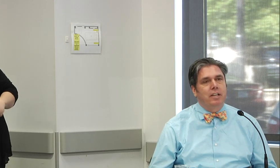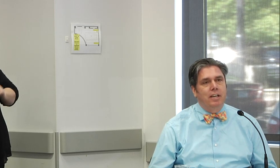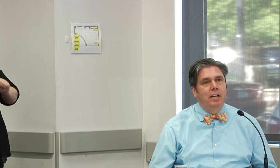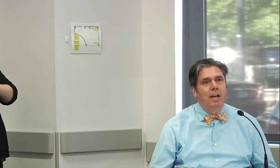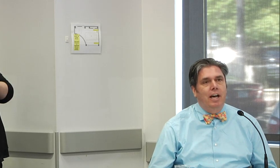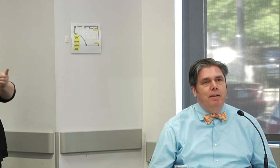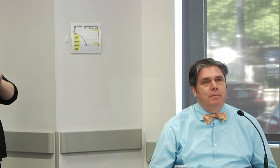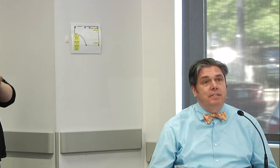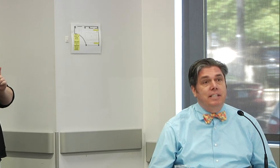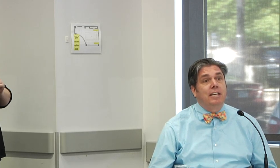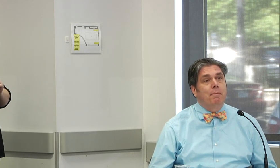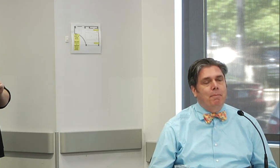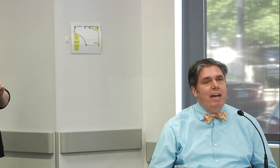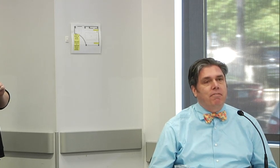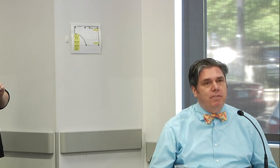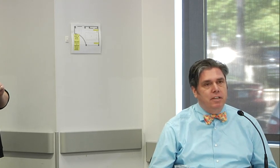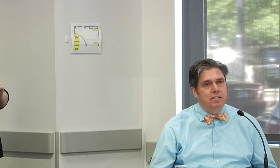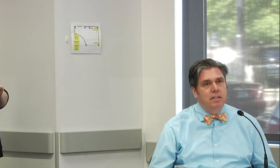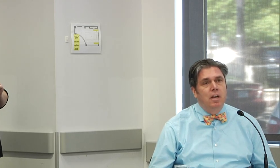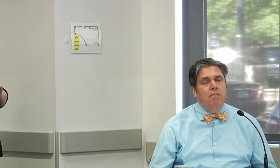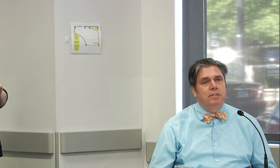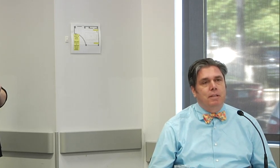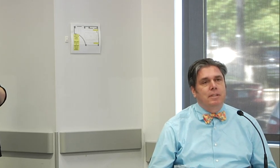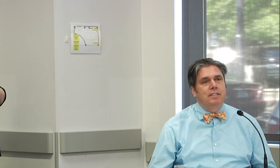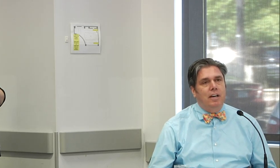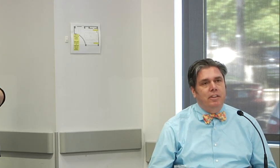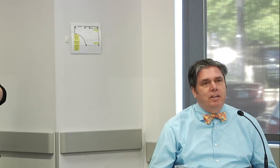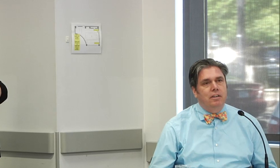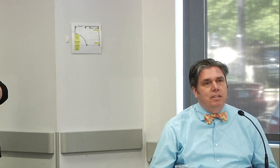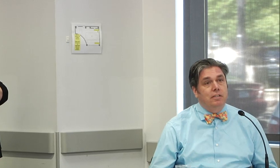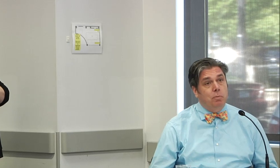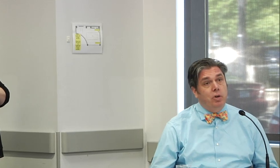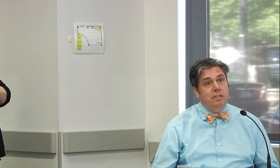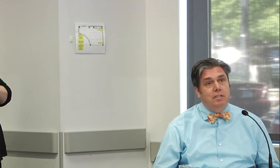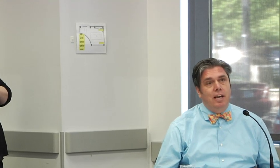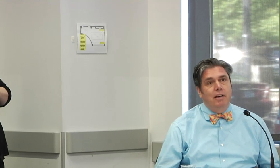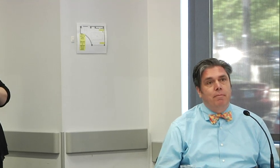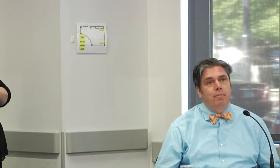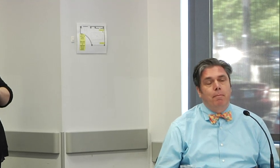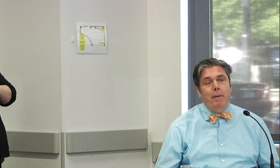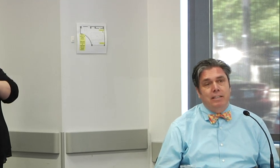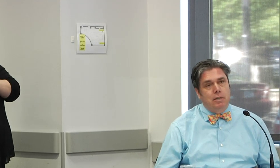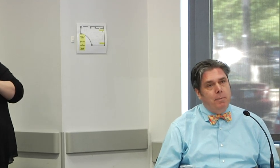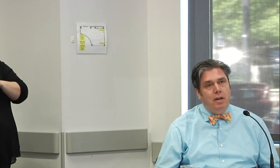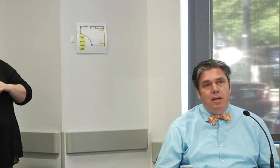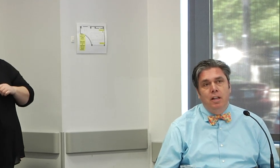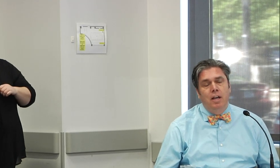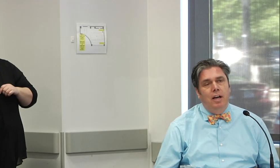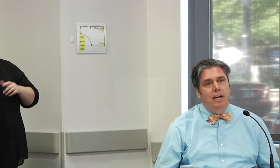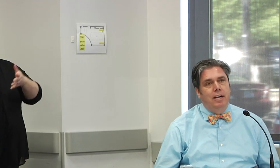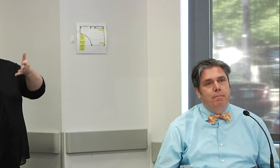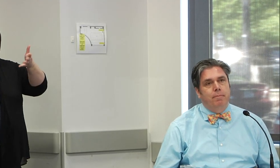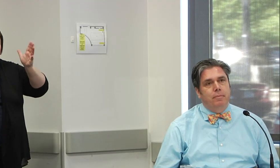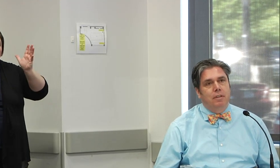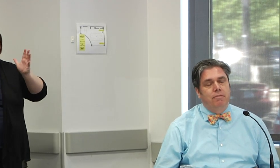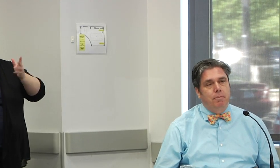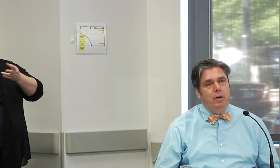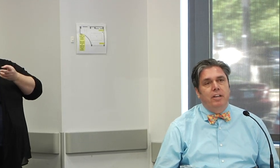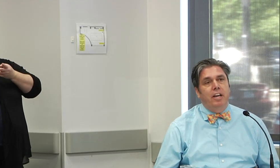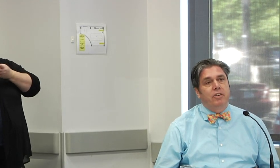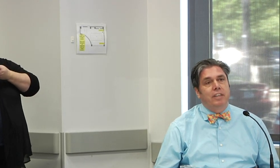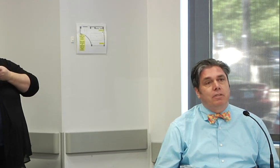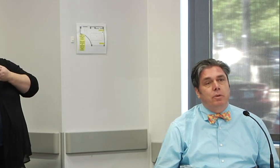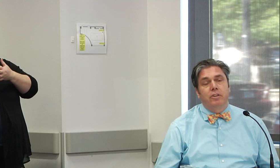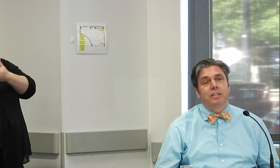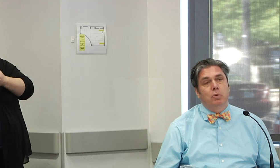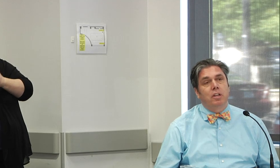going to see coming back first. For some of these other sports, basketball, football, and other